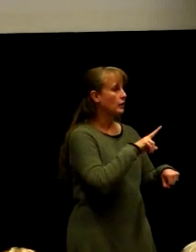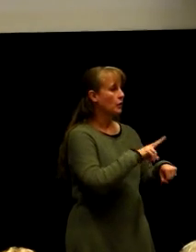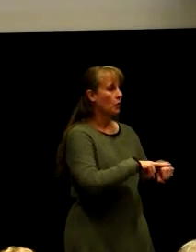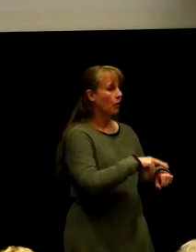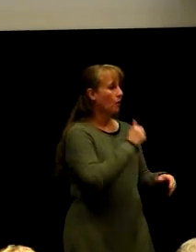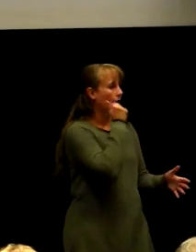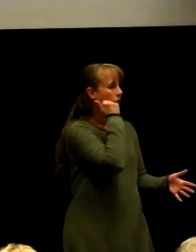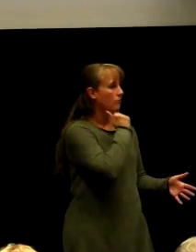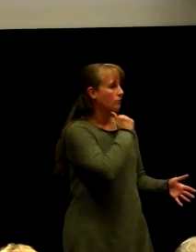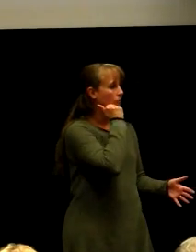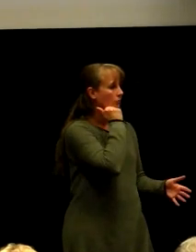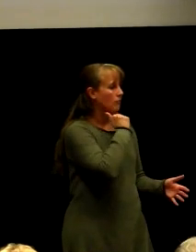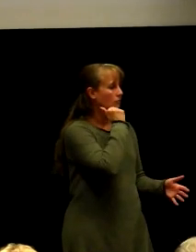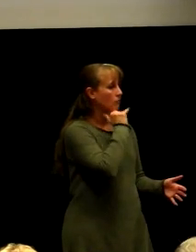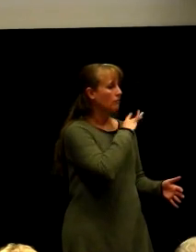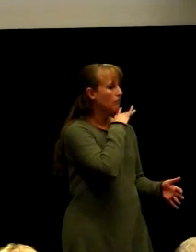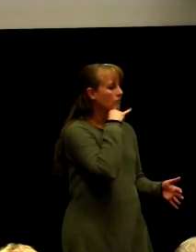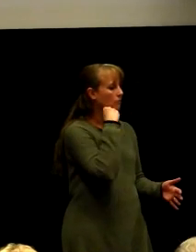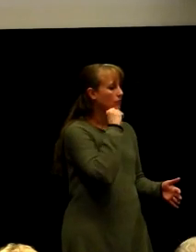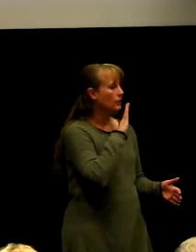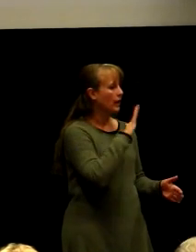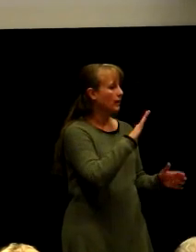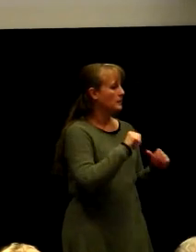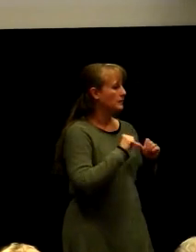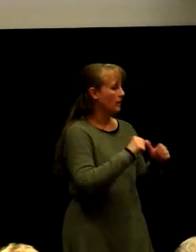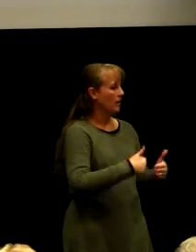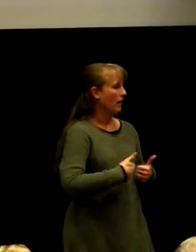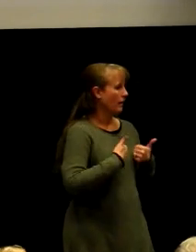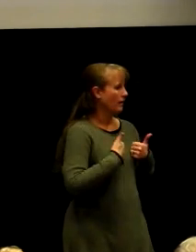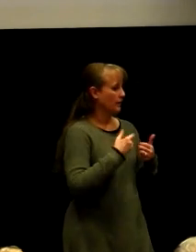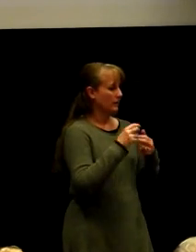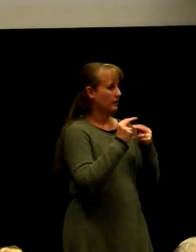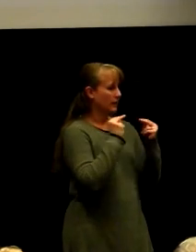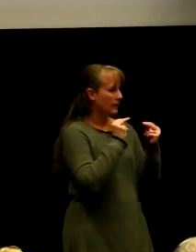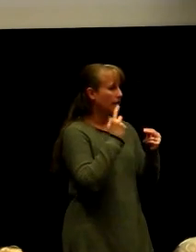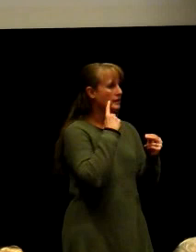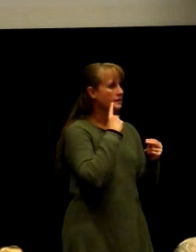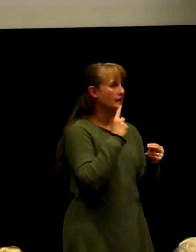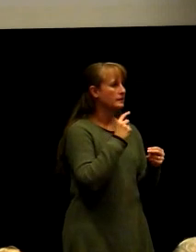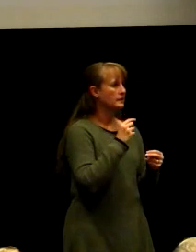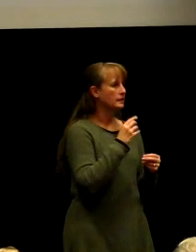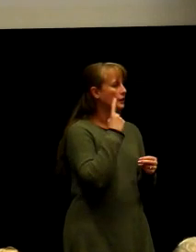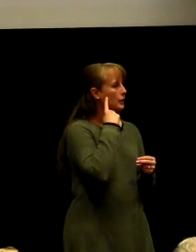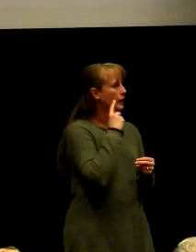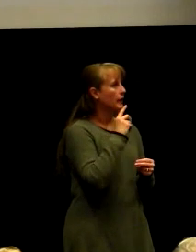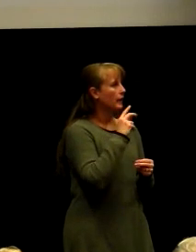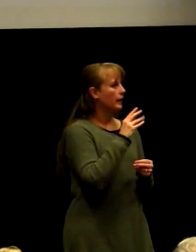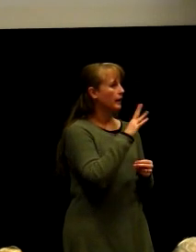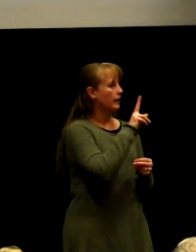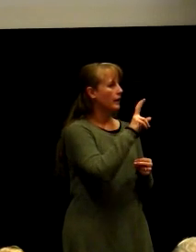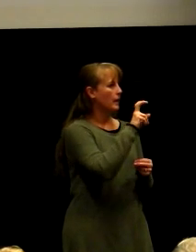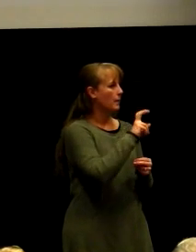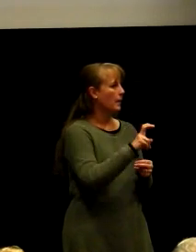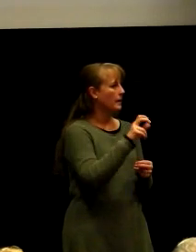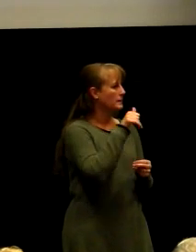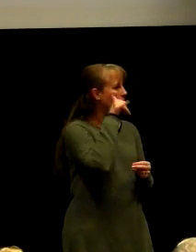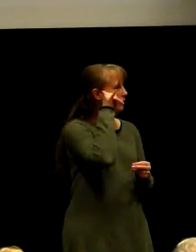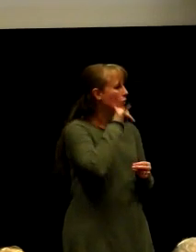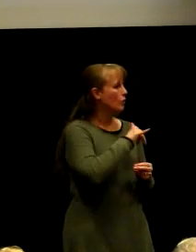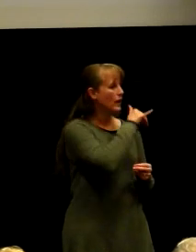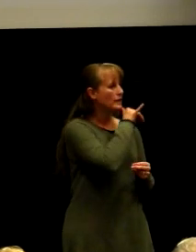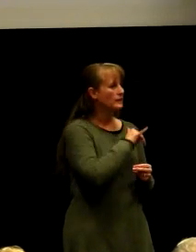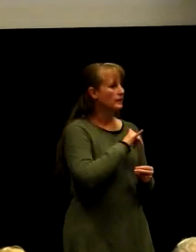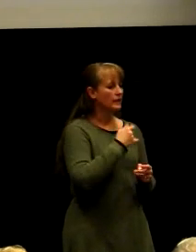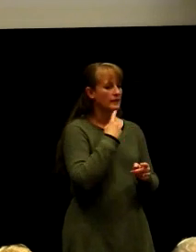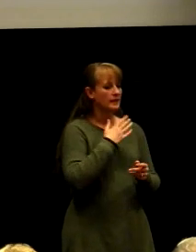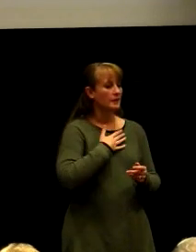mundane this existence seems to be. The narrator describes the buzzing of razors in the morning, for example, and my favorite, the smell of